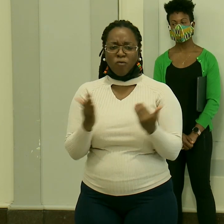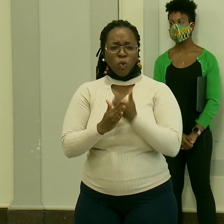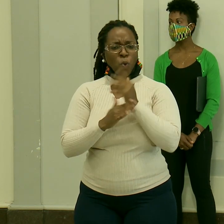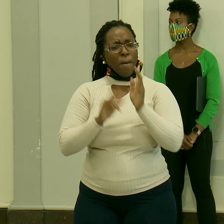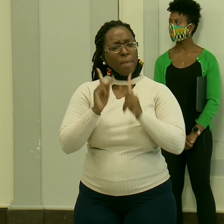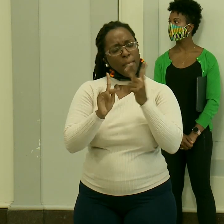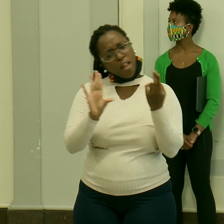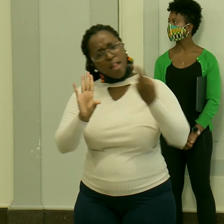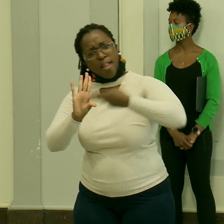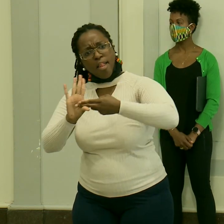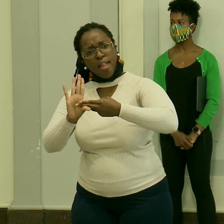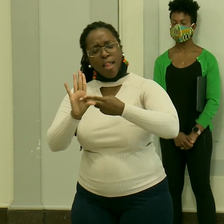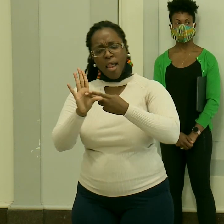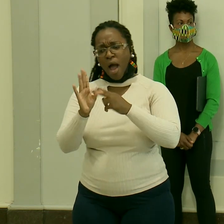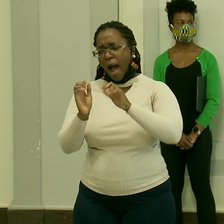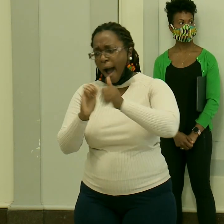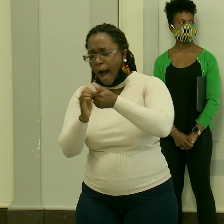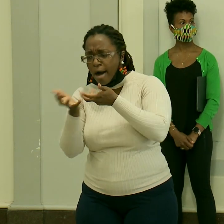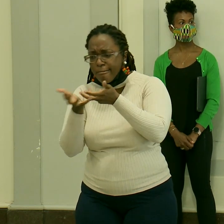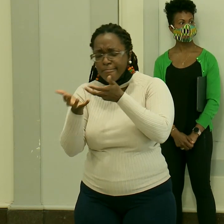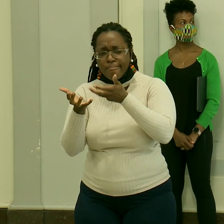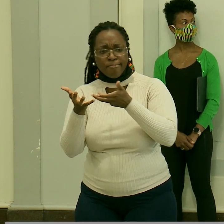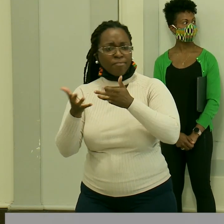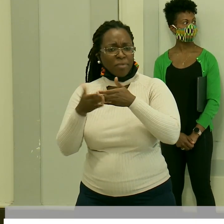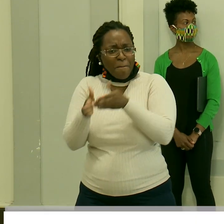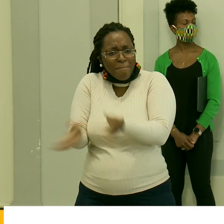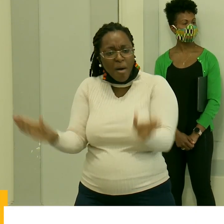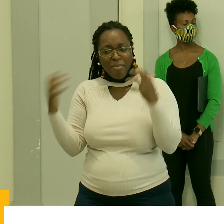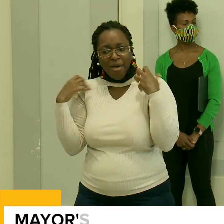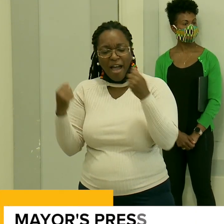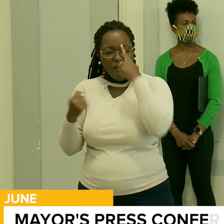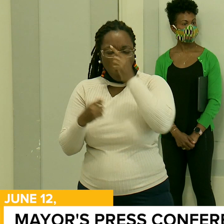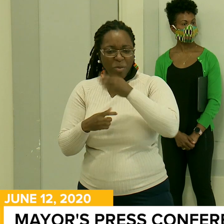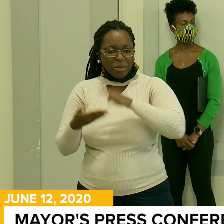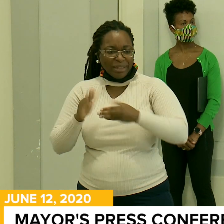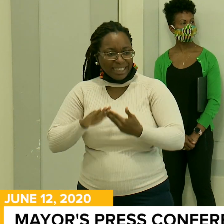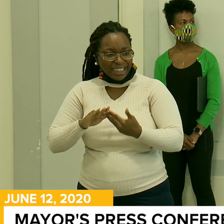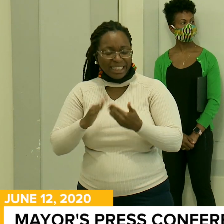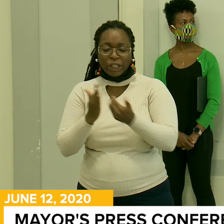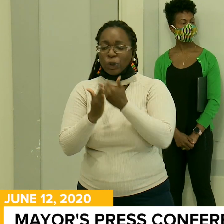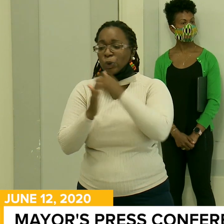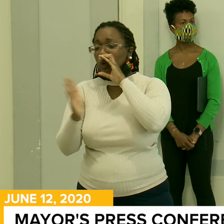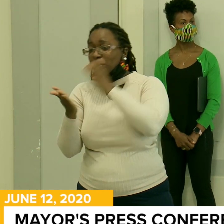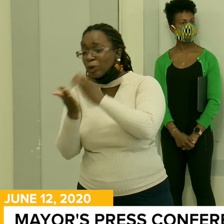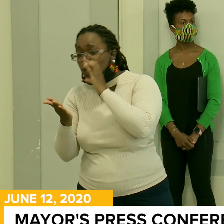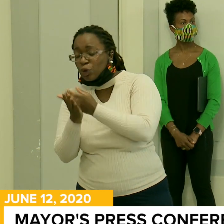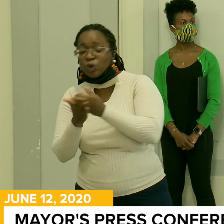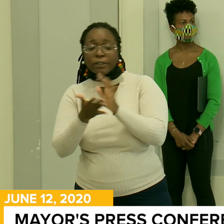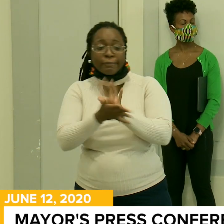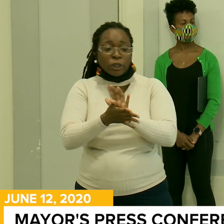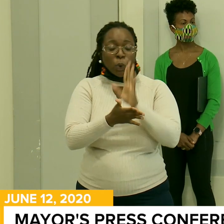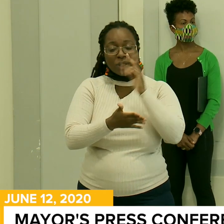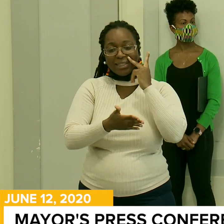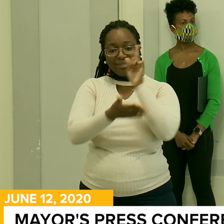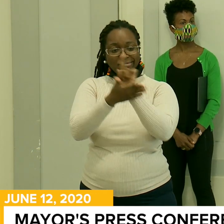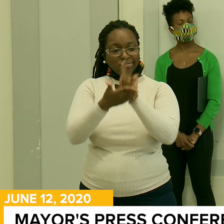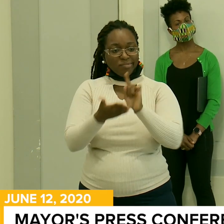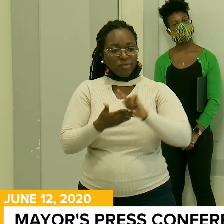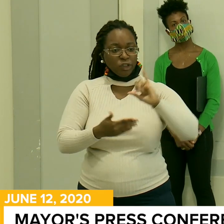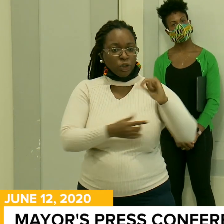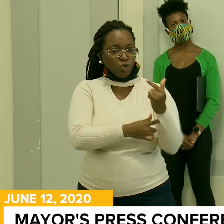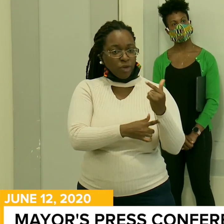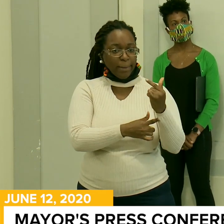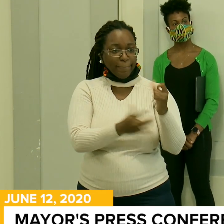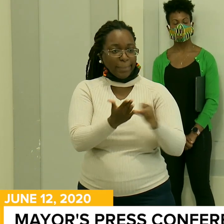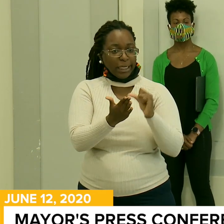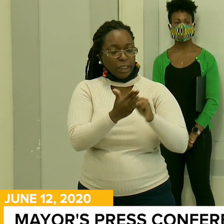the conversation around public health in Baltimore City. New images and videos will be posted weekly on the Instagram page throughout